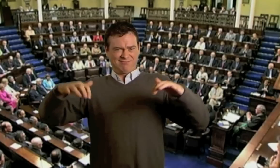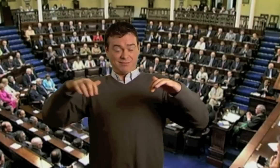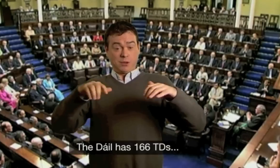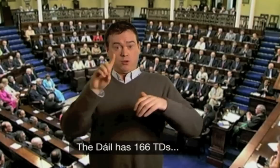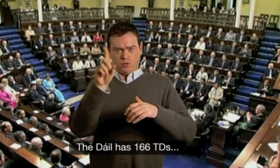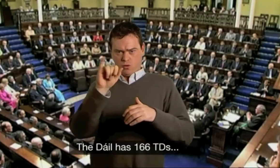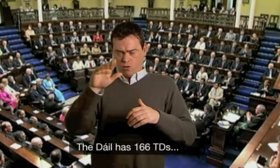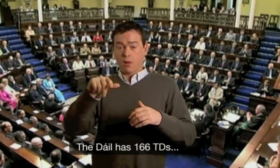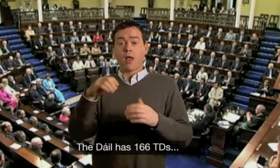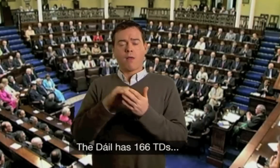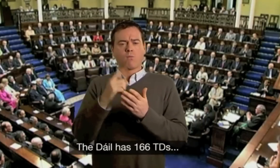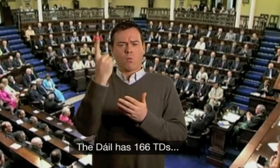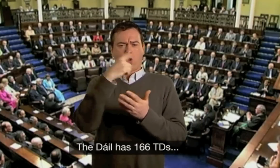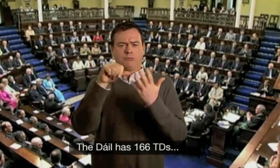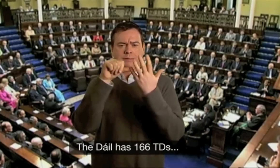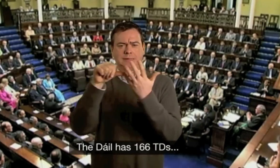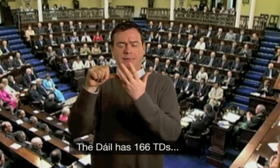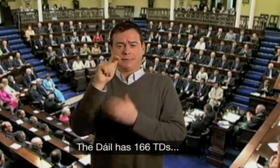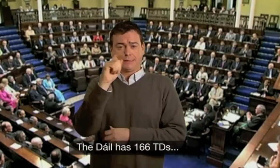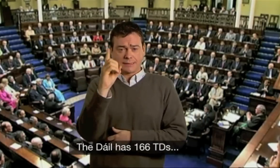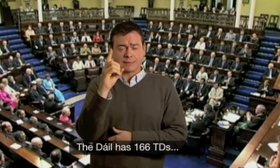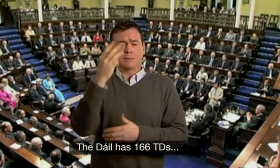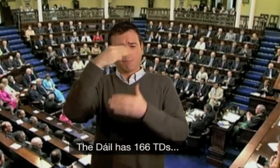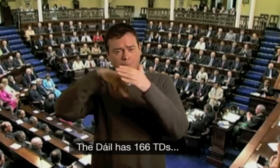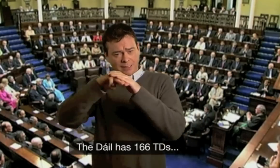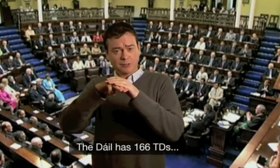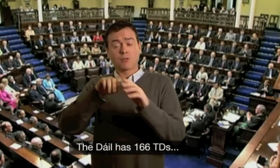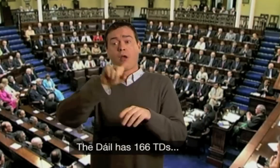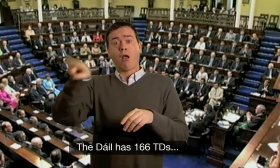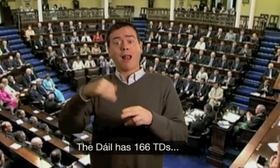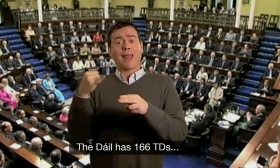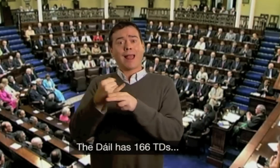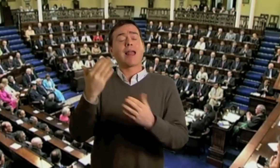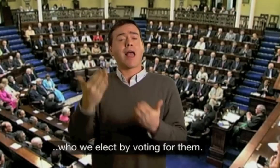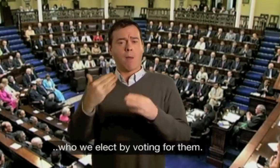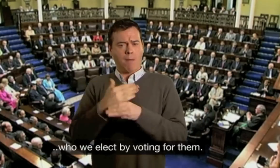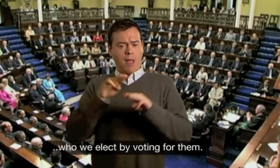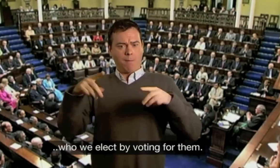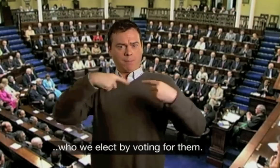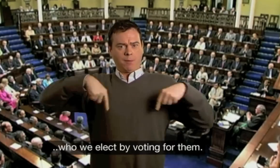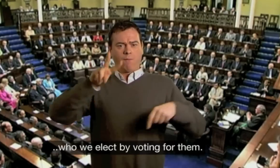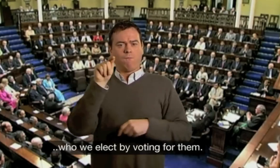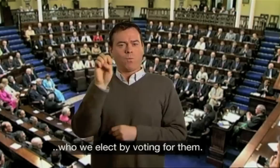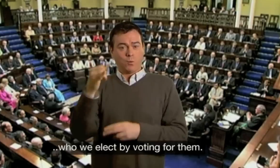The Dáil has 166 TDs. who we elect by voting for